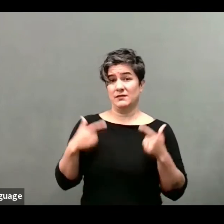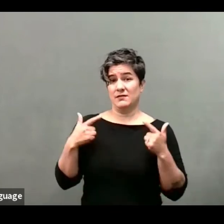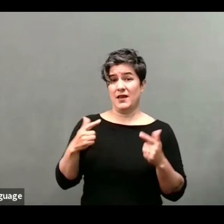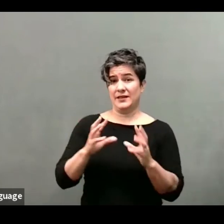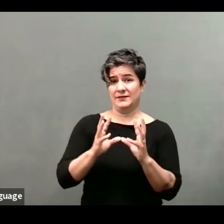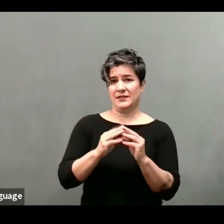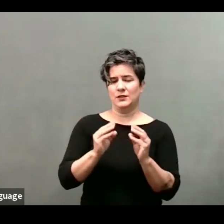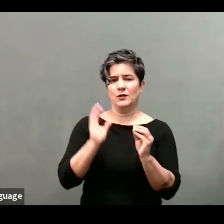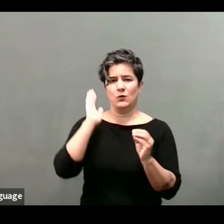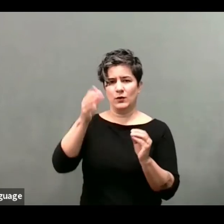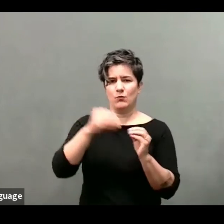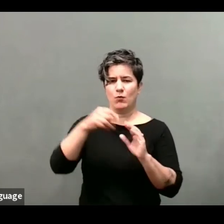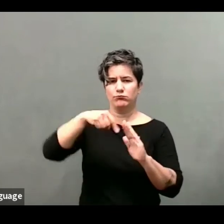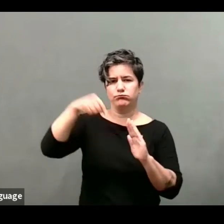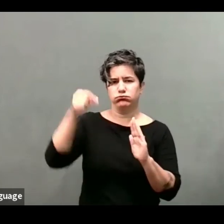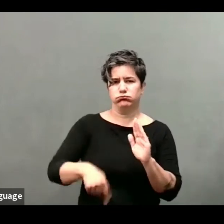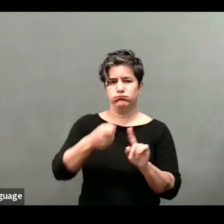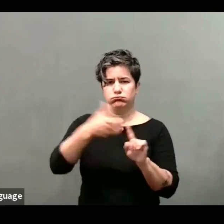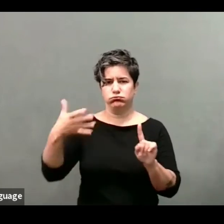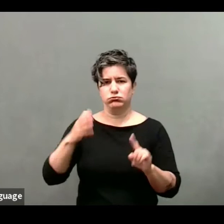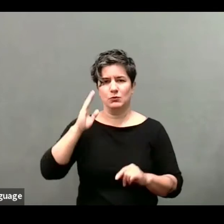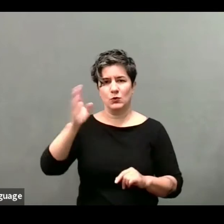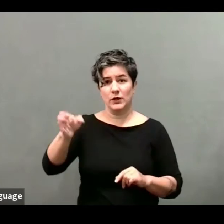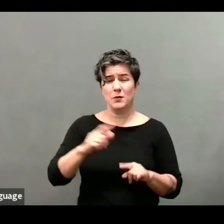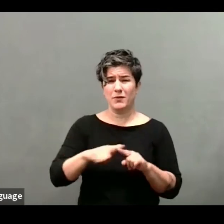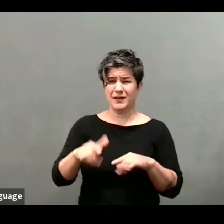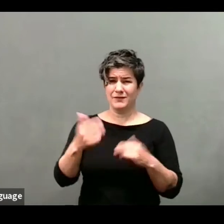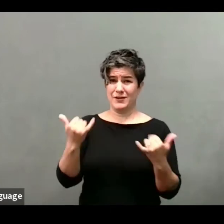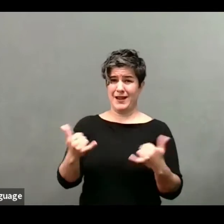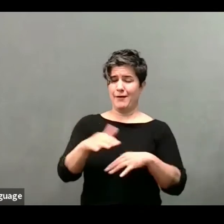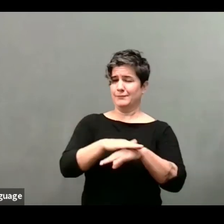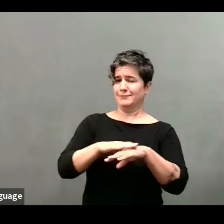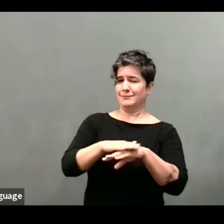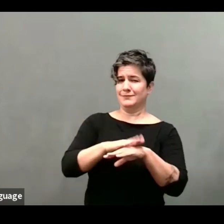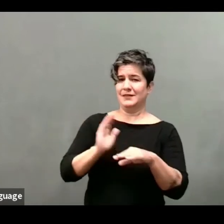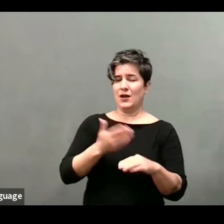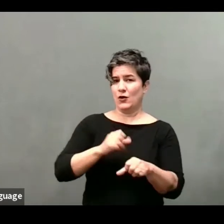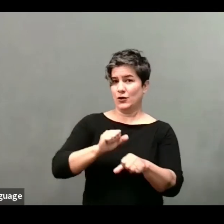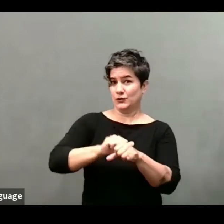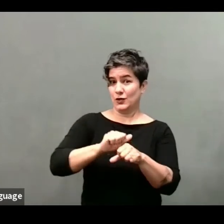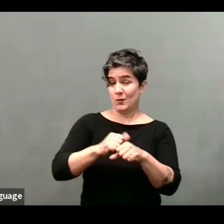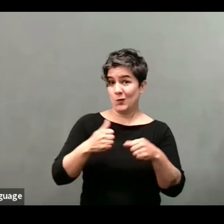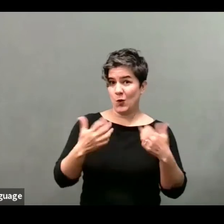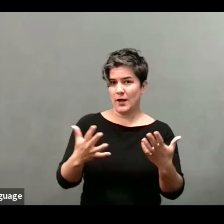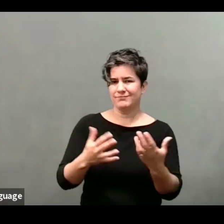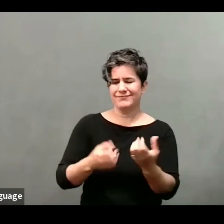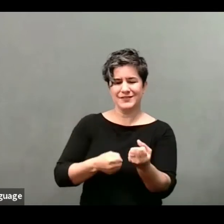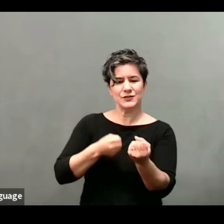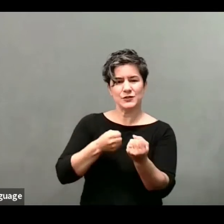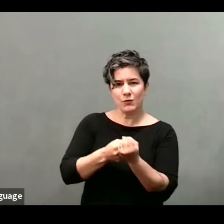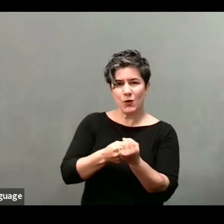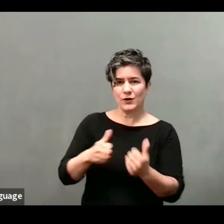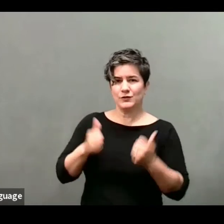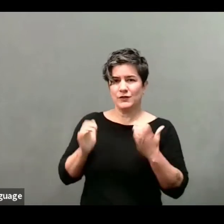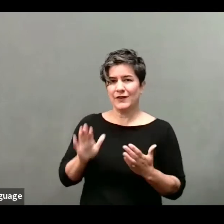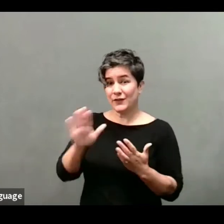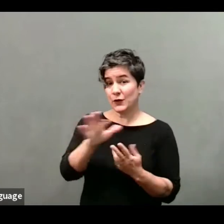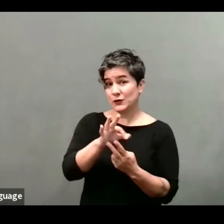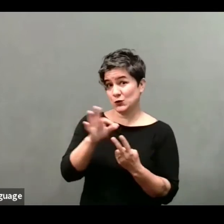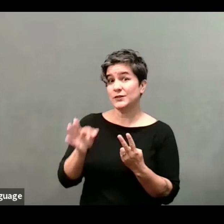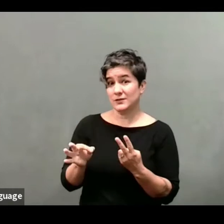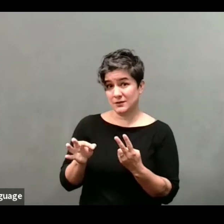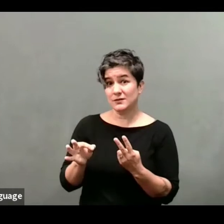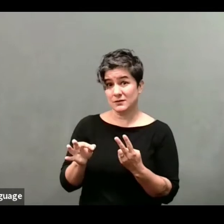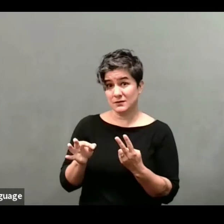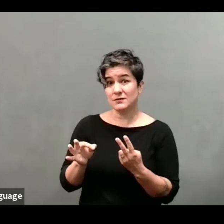more in depth. But the basic gist right now is that what our job is to do is to support the choices that a survivor makes along